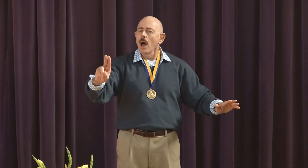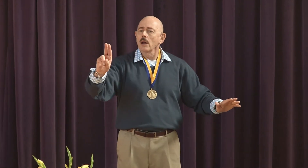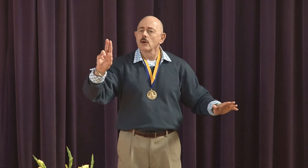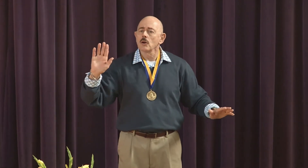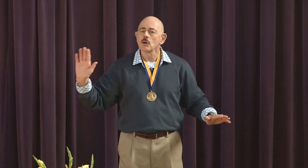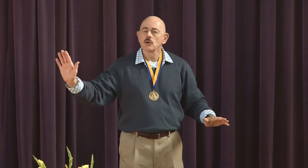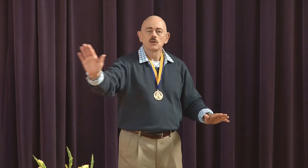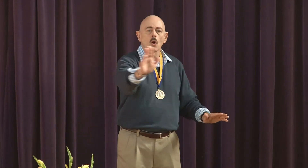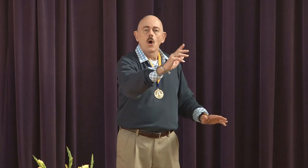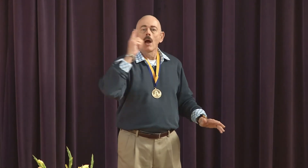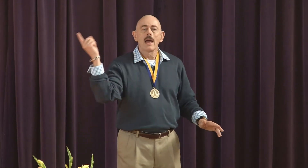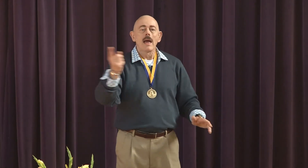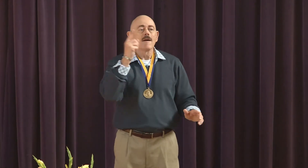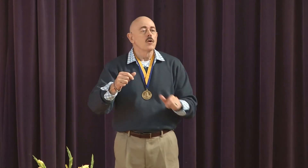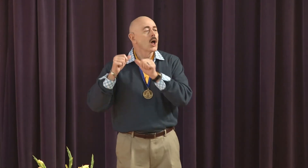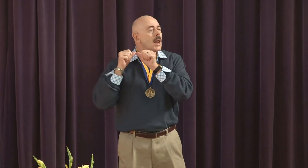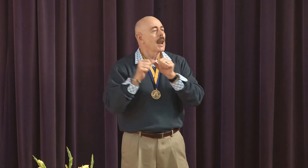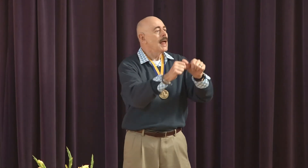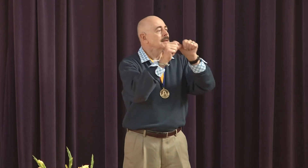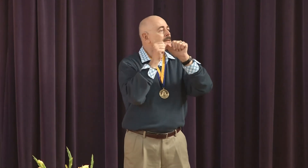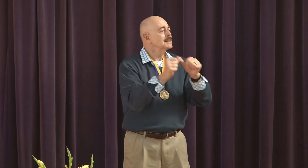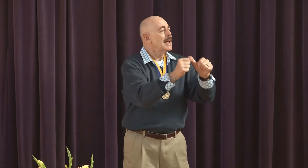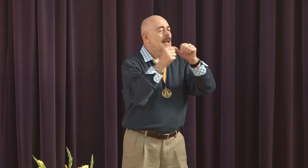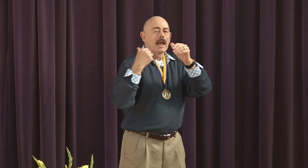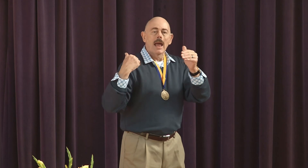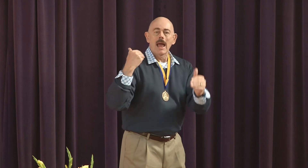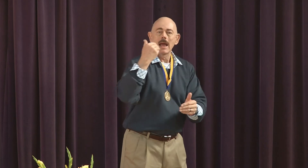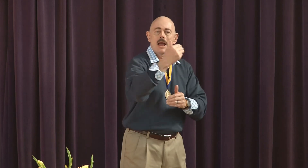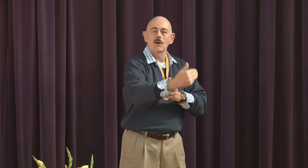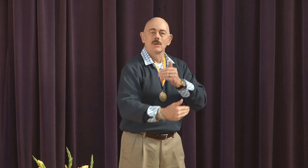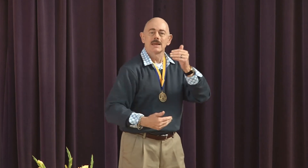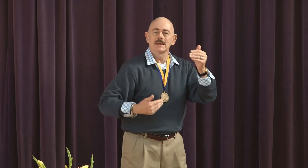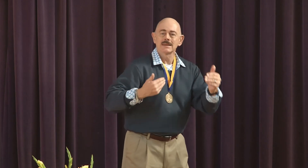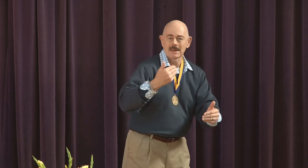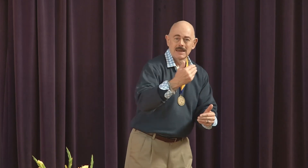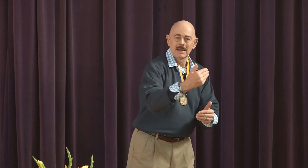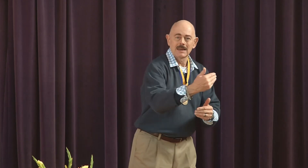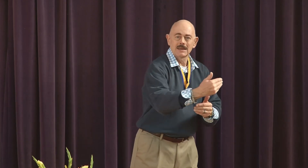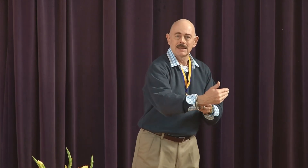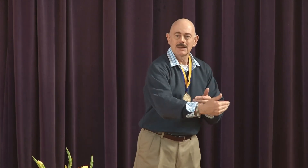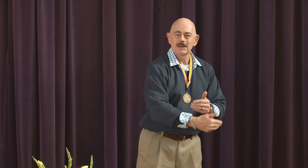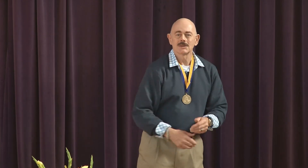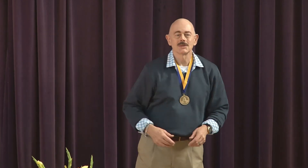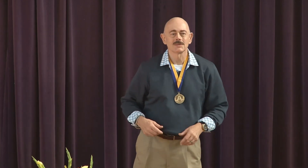Honor your everlasting heritage.